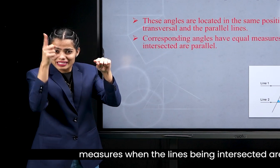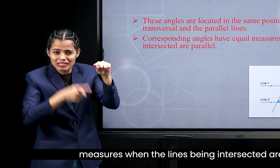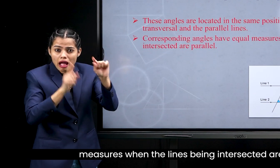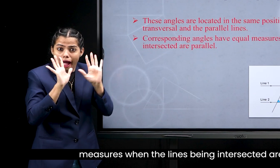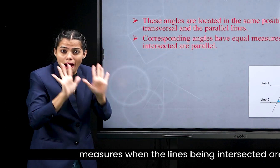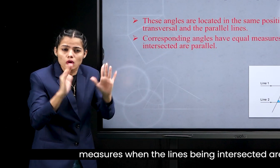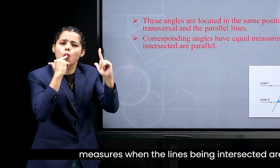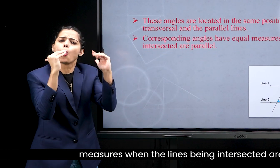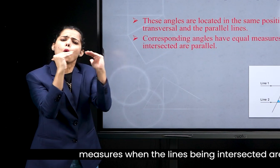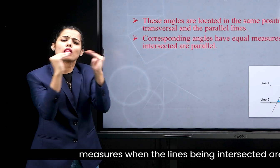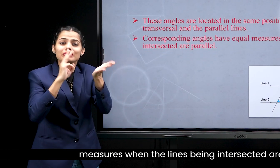parallel.